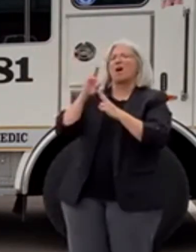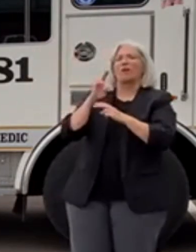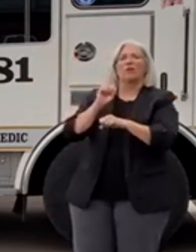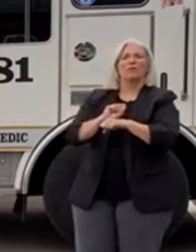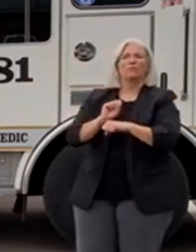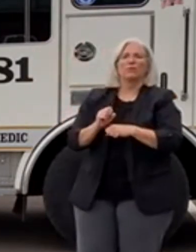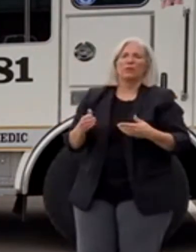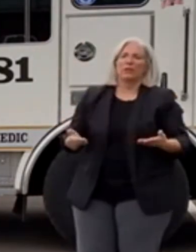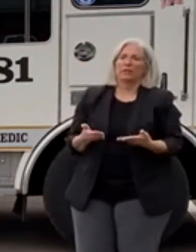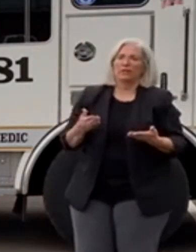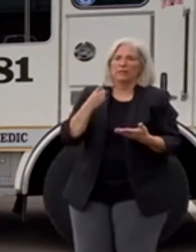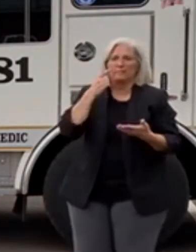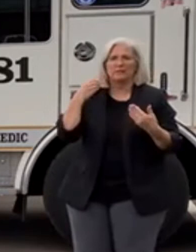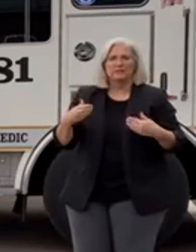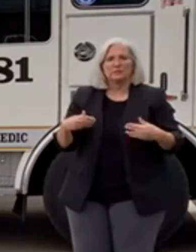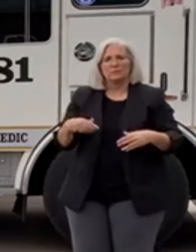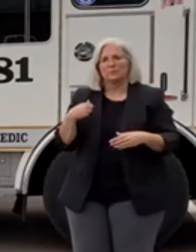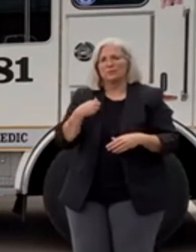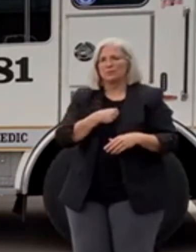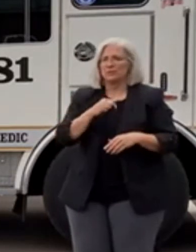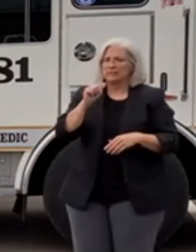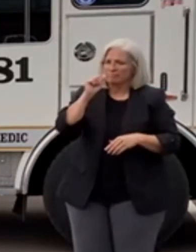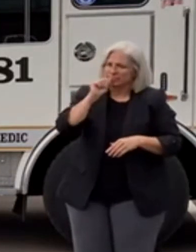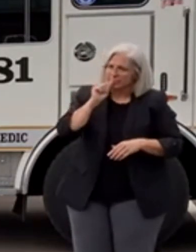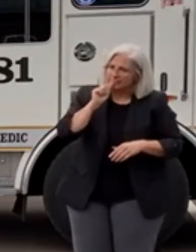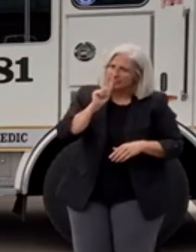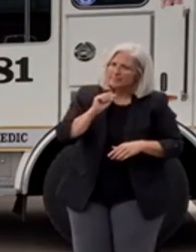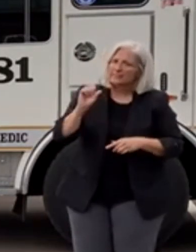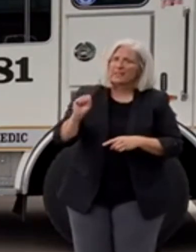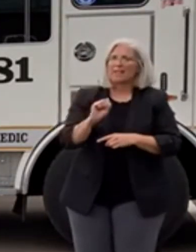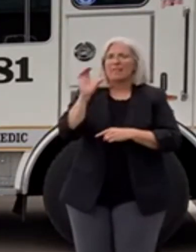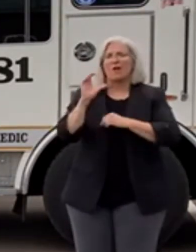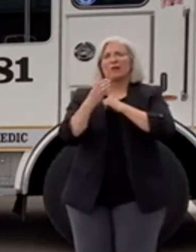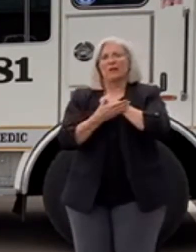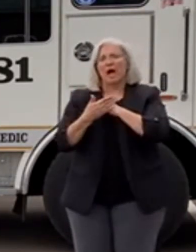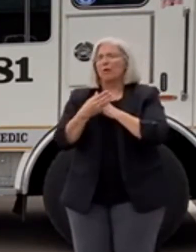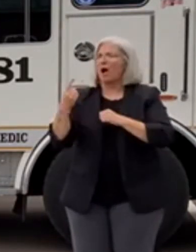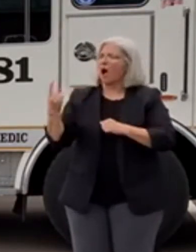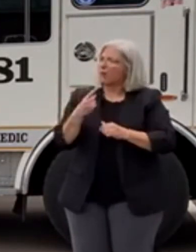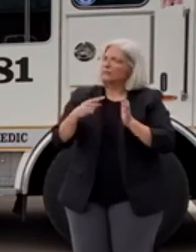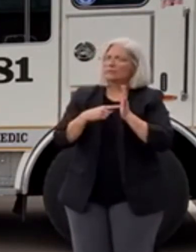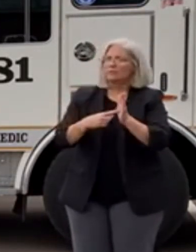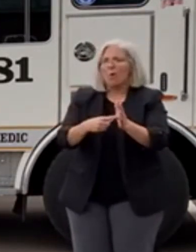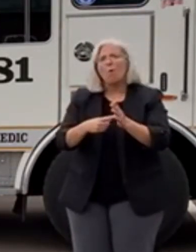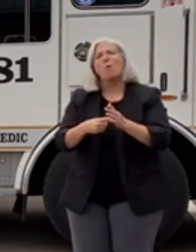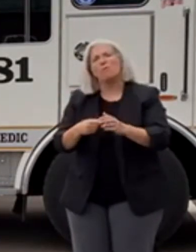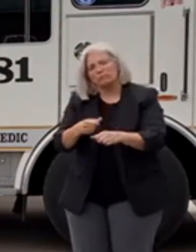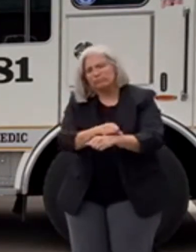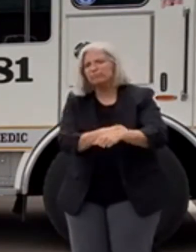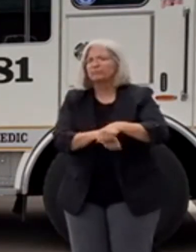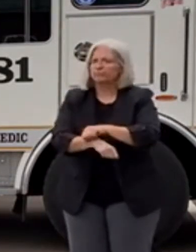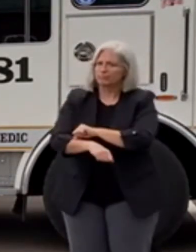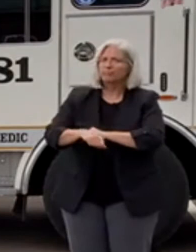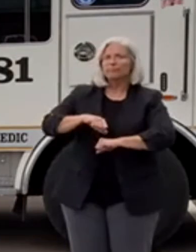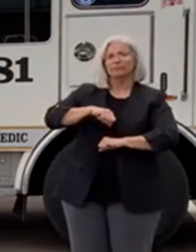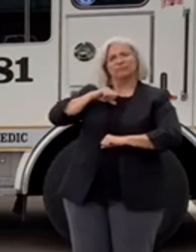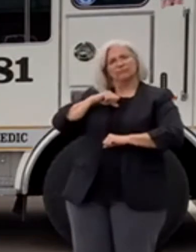Clara County has always exhibited. But the time today is the time for all of us to